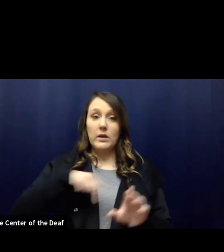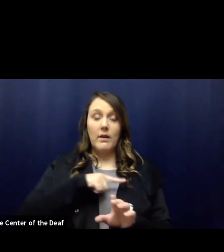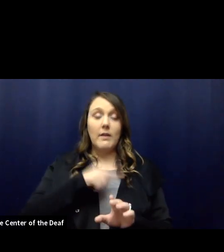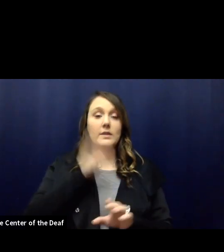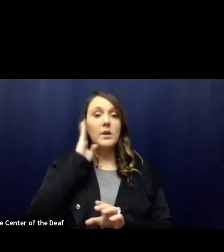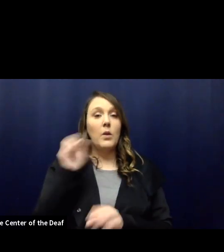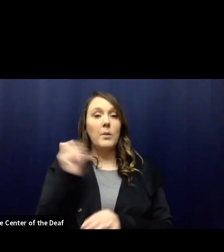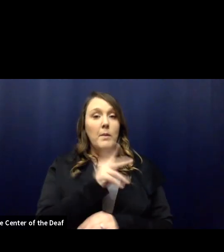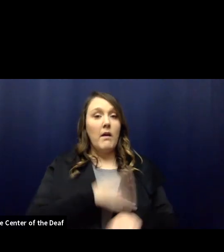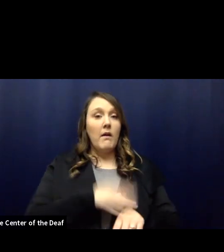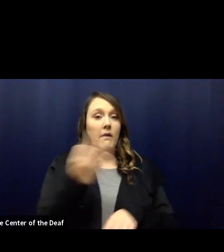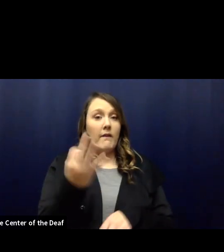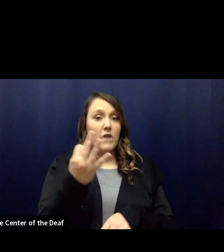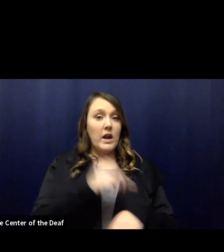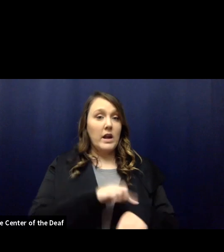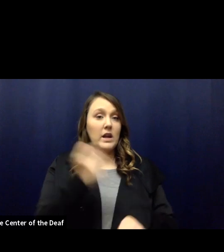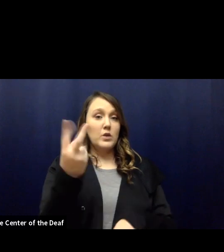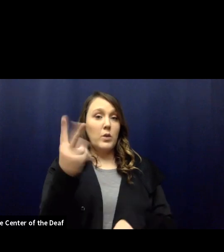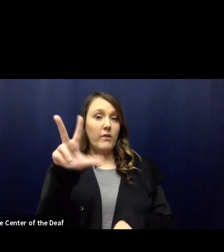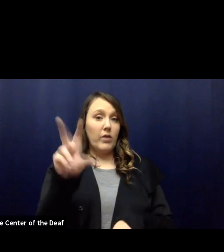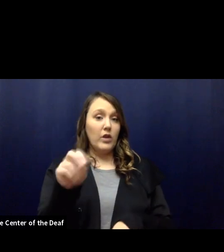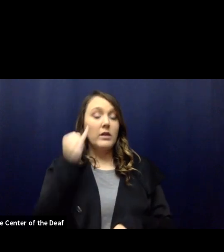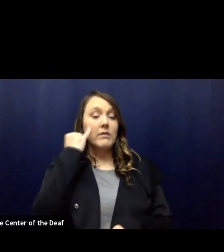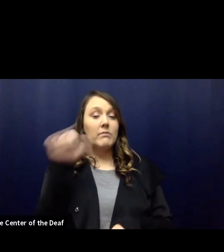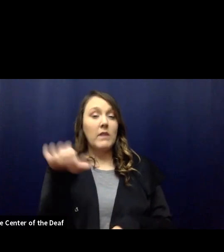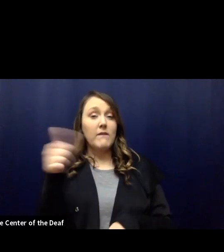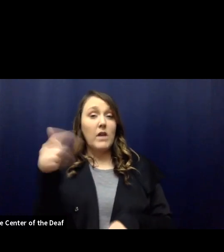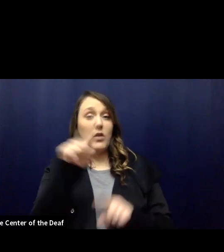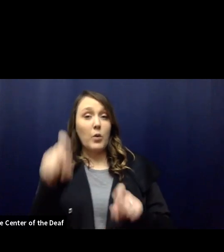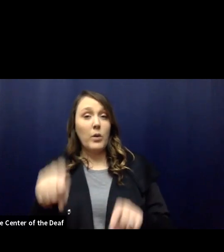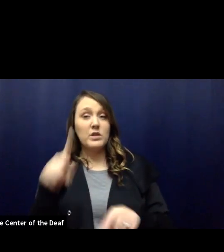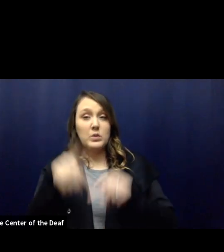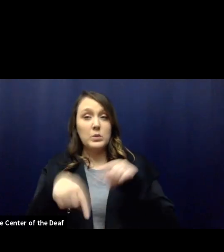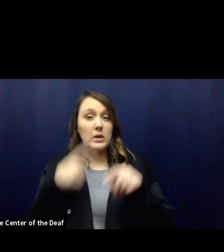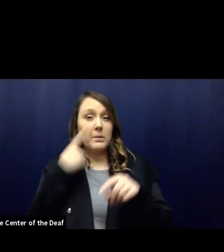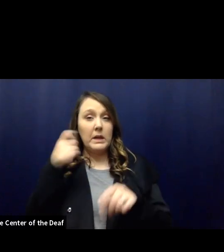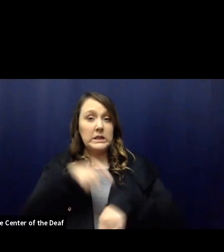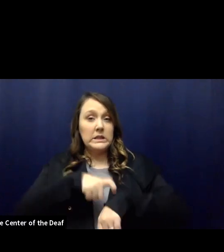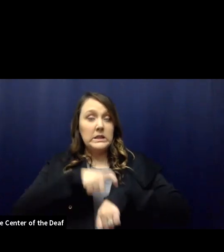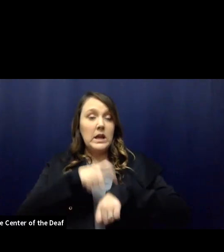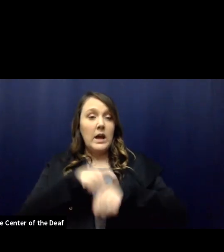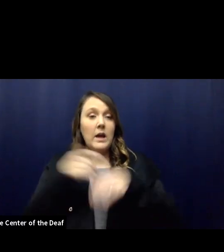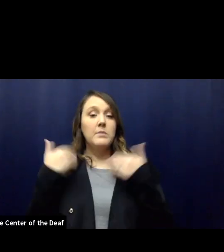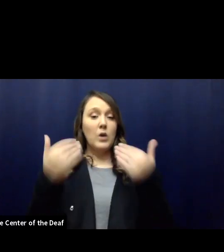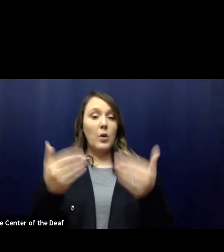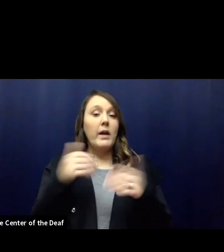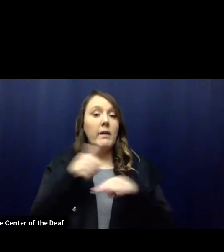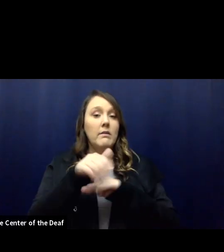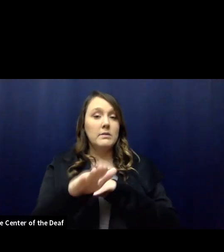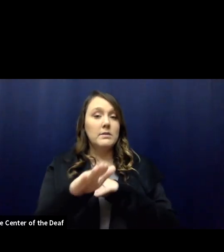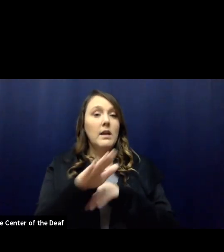on Friday at 12:30. If there were other questions that we couldn't get to for time's sake, please go ahead and submit those